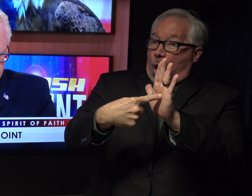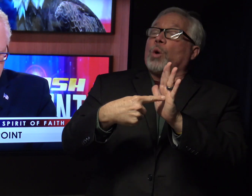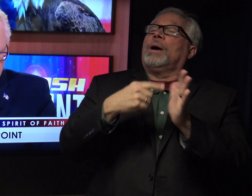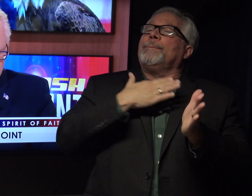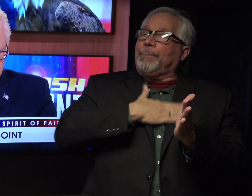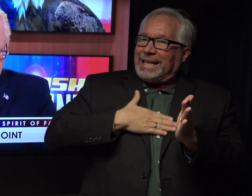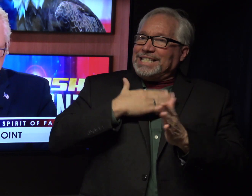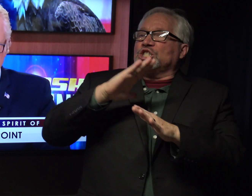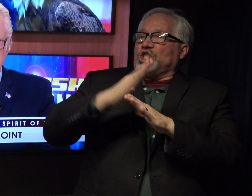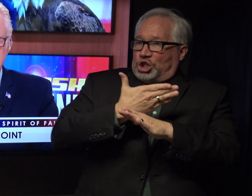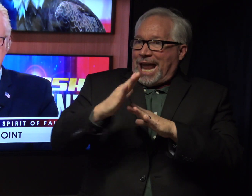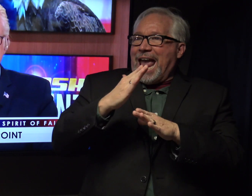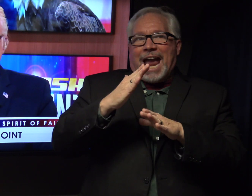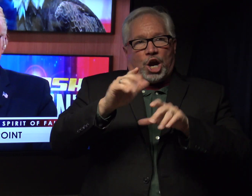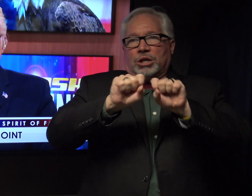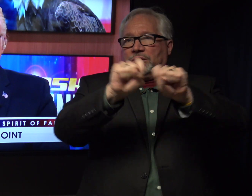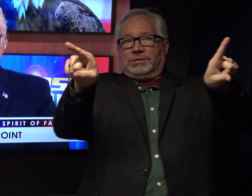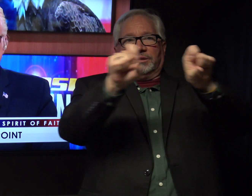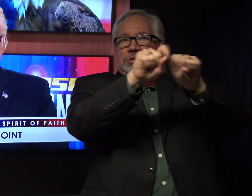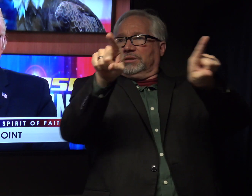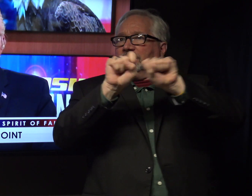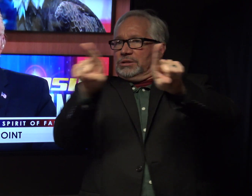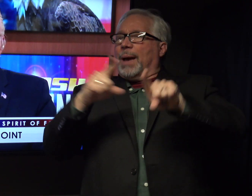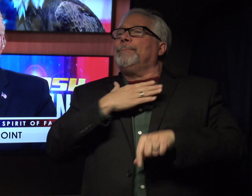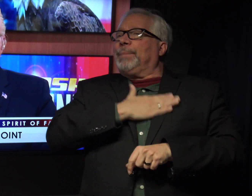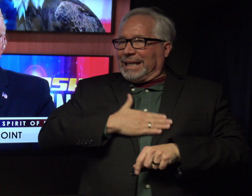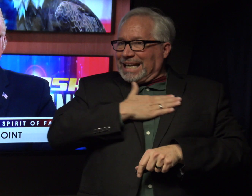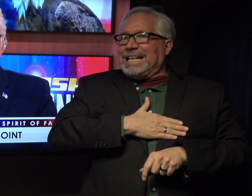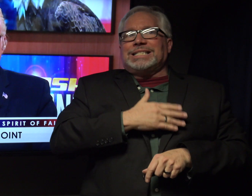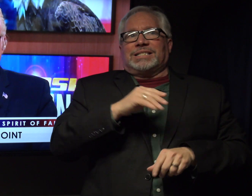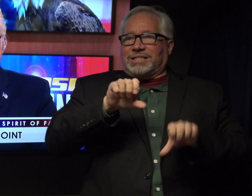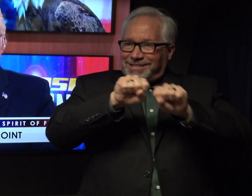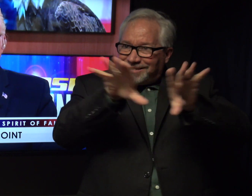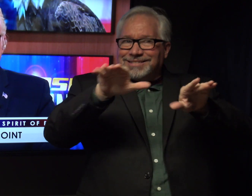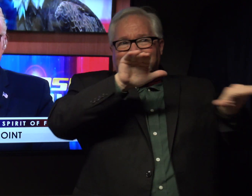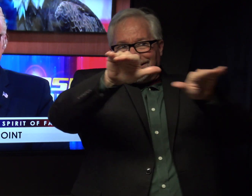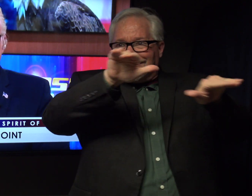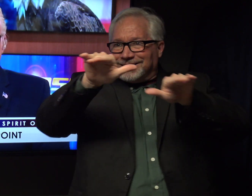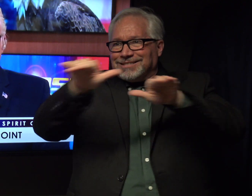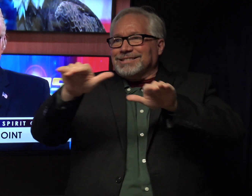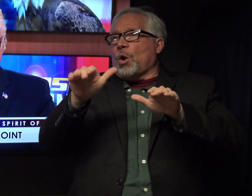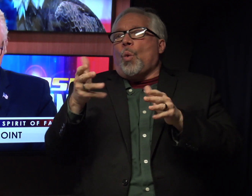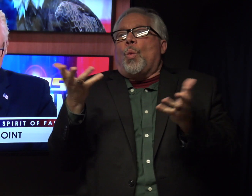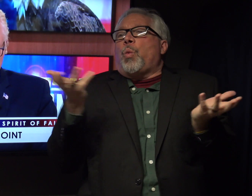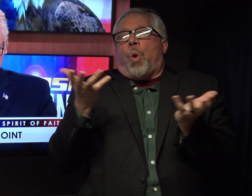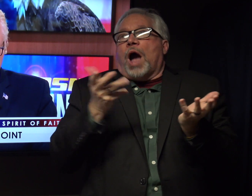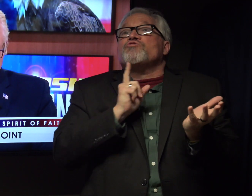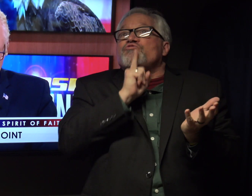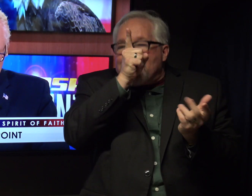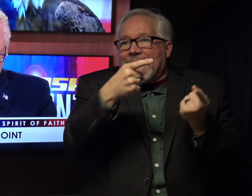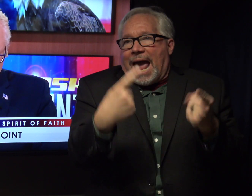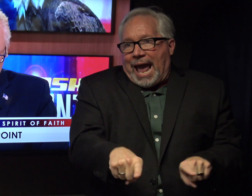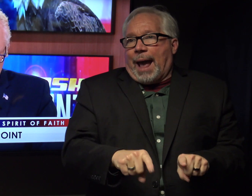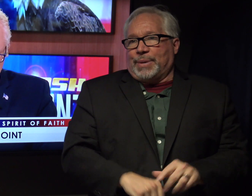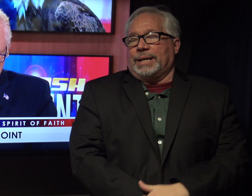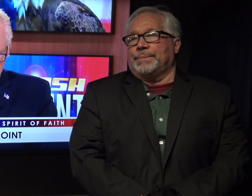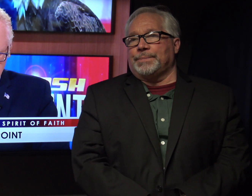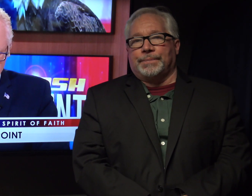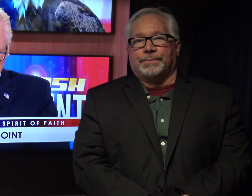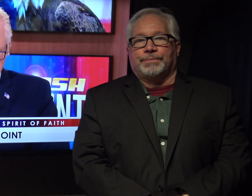all your outlets so that we can continue to get the word out of what's happening. All right, I want to play.